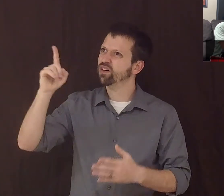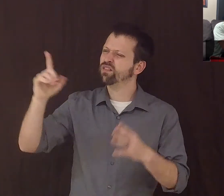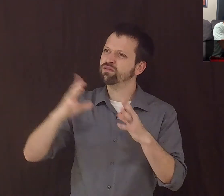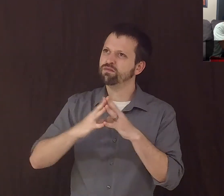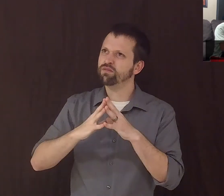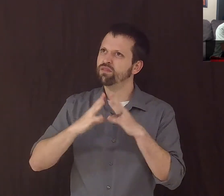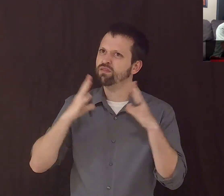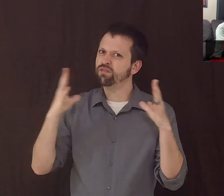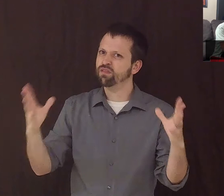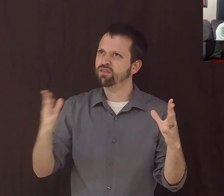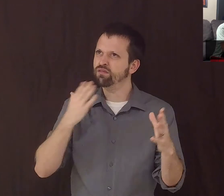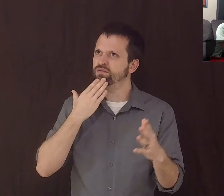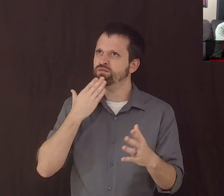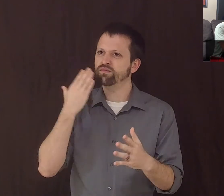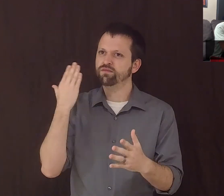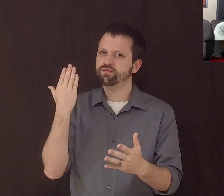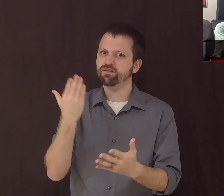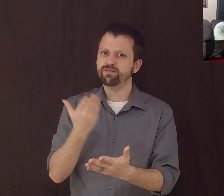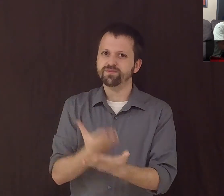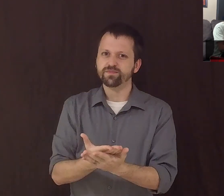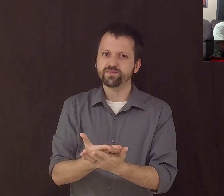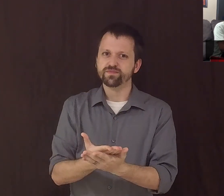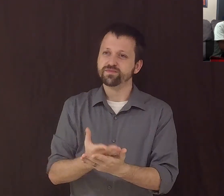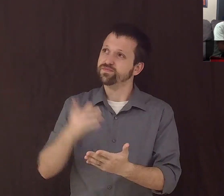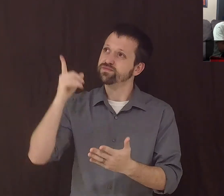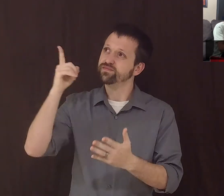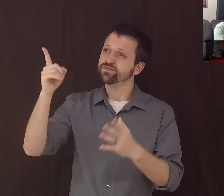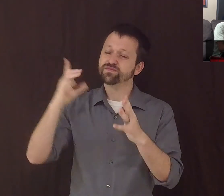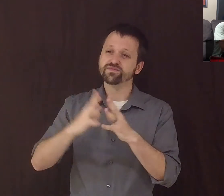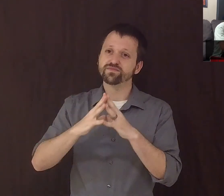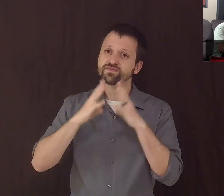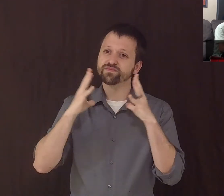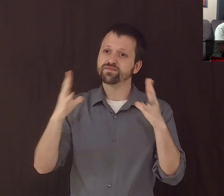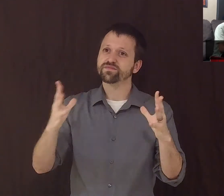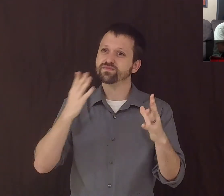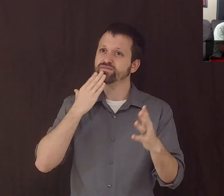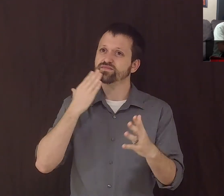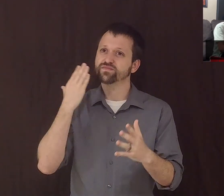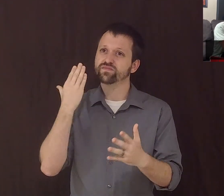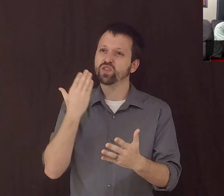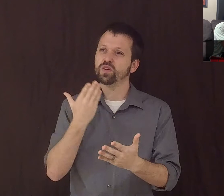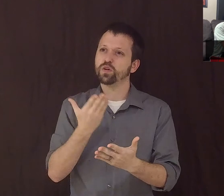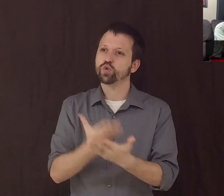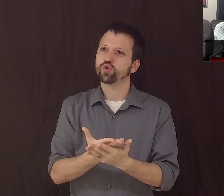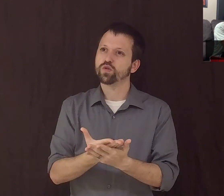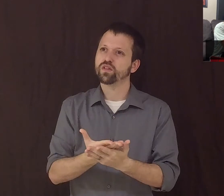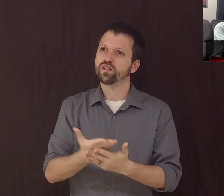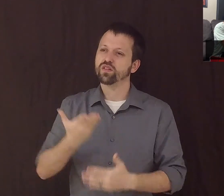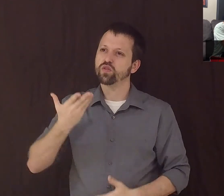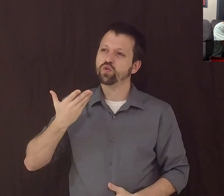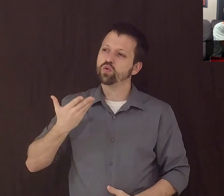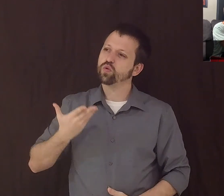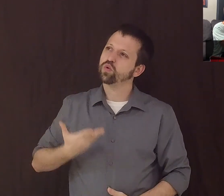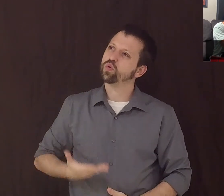Oh, God is so good. He's so